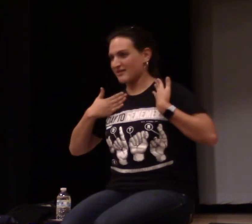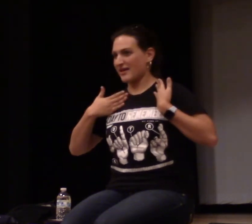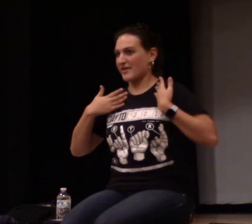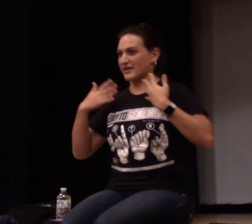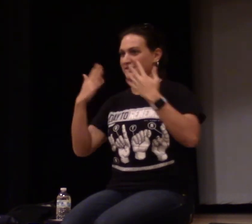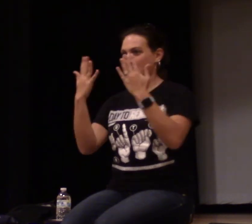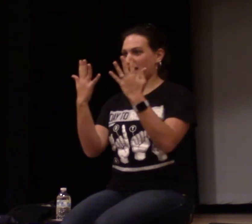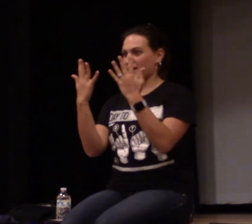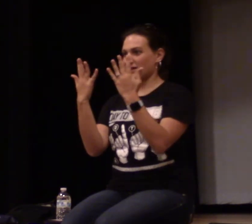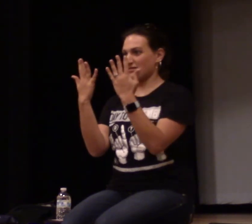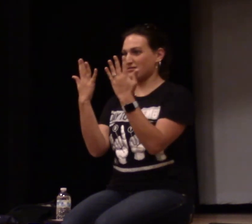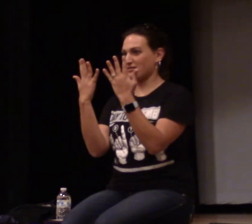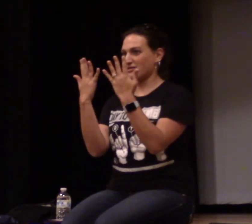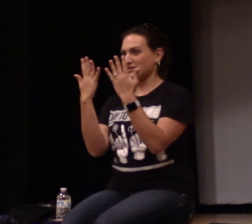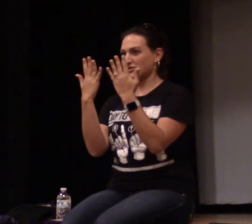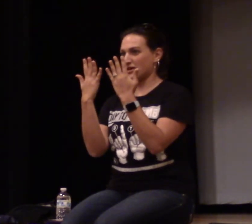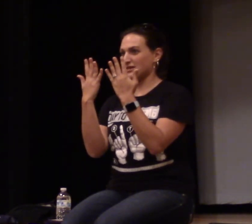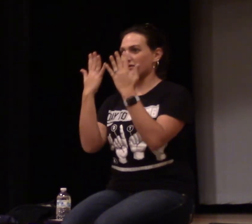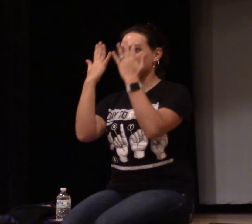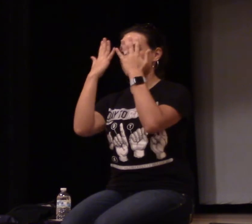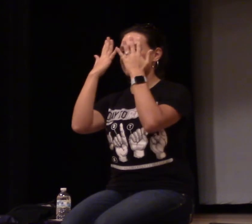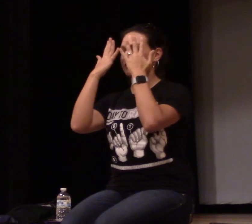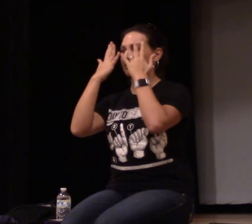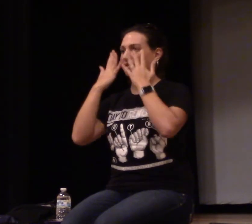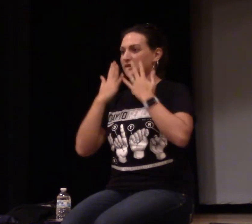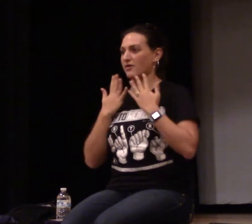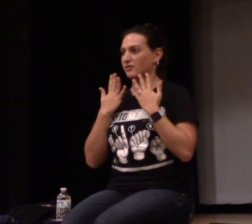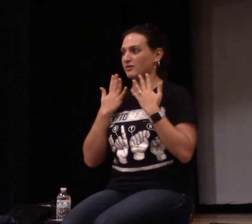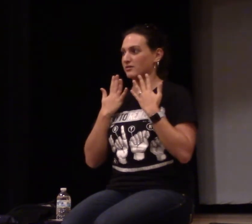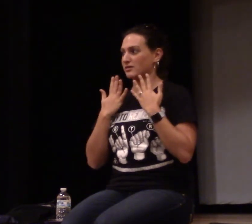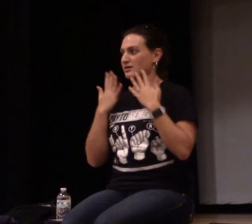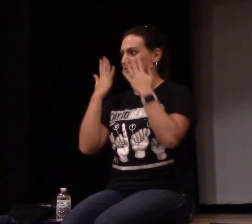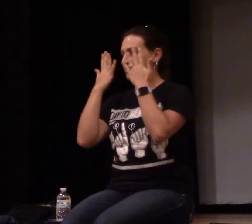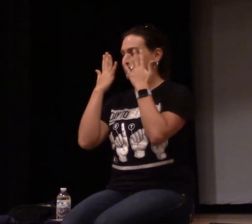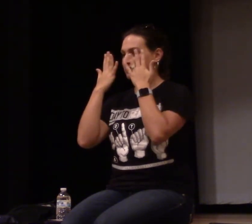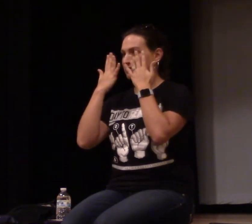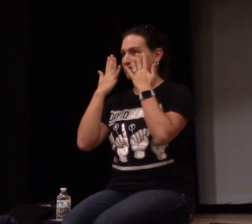And then sad, put your hands out like this and down. Sad.